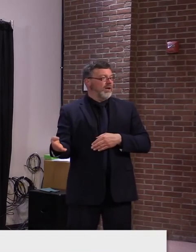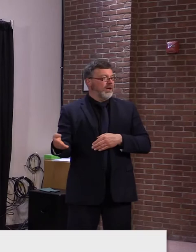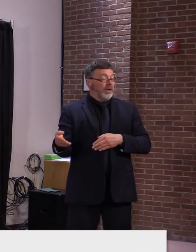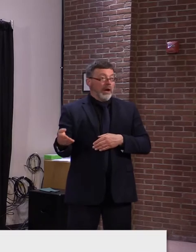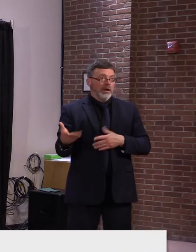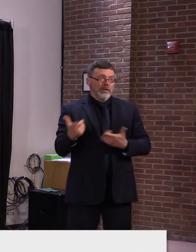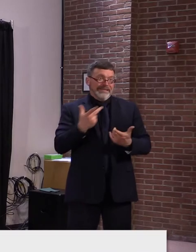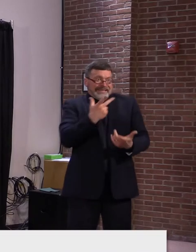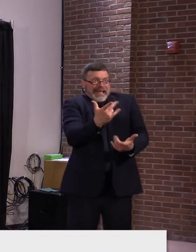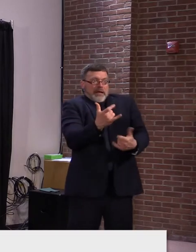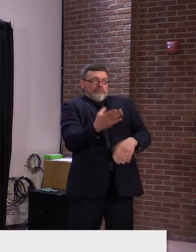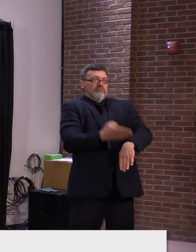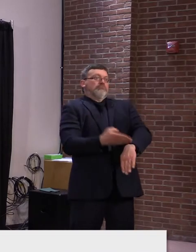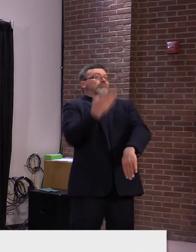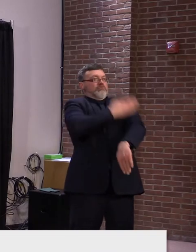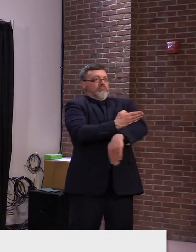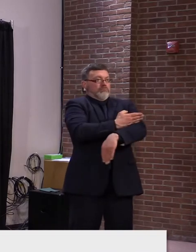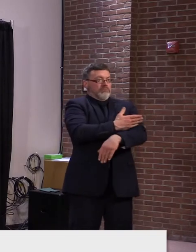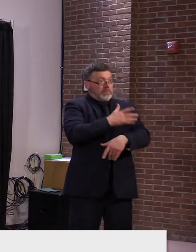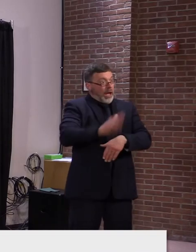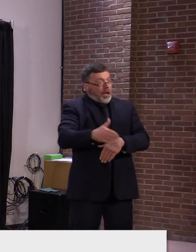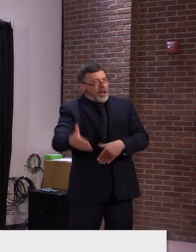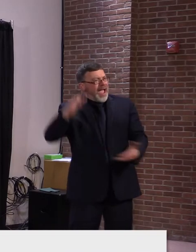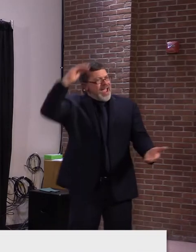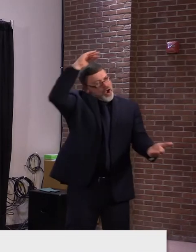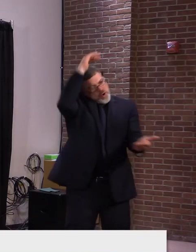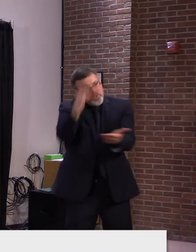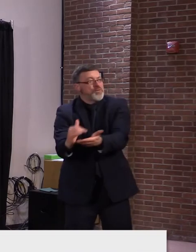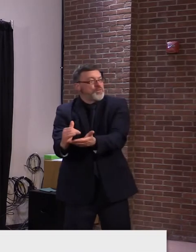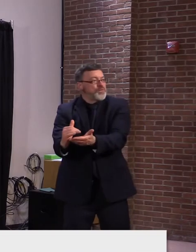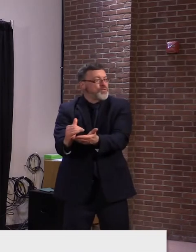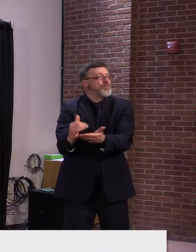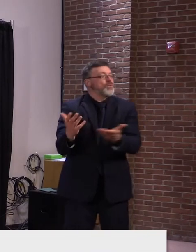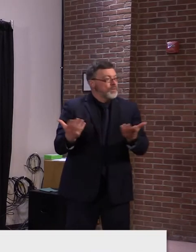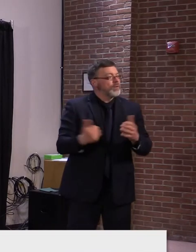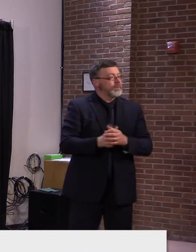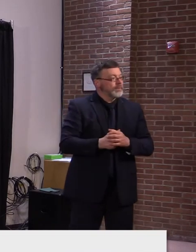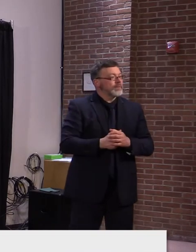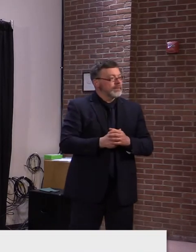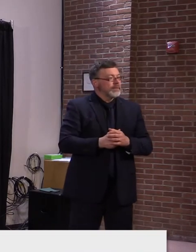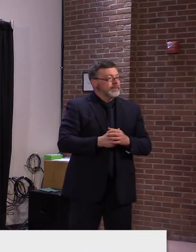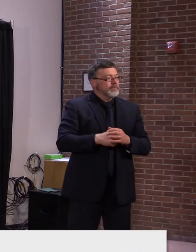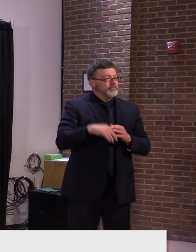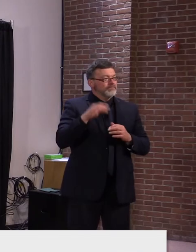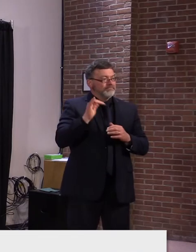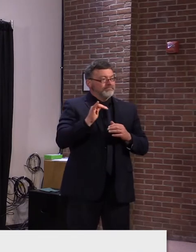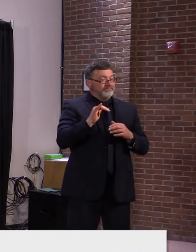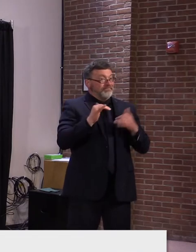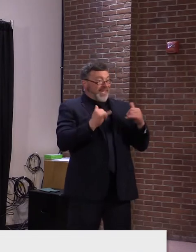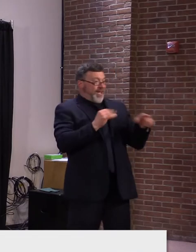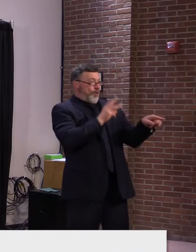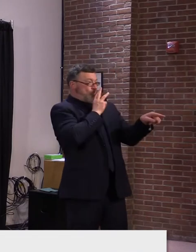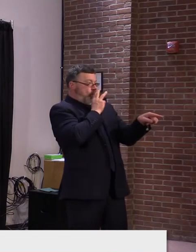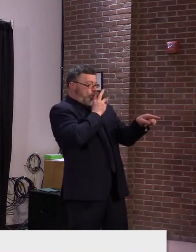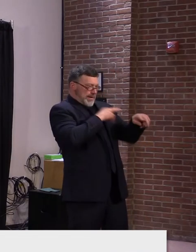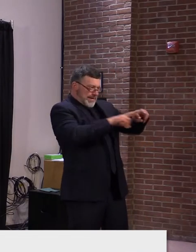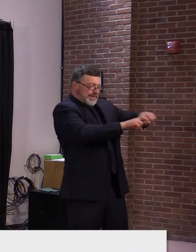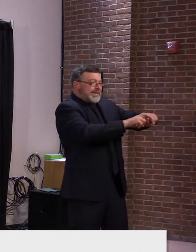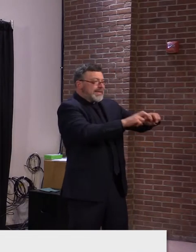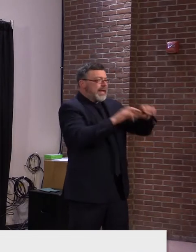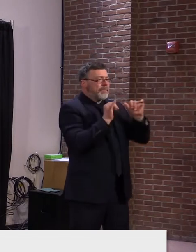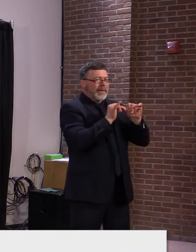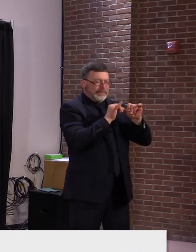point in time. So we're all kind of learning how to use this measurement together as a state and as a